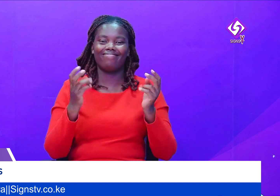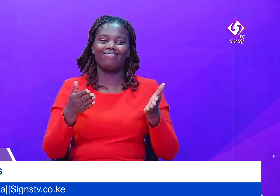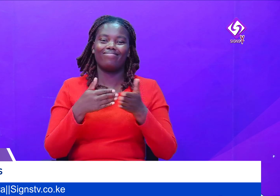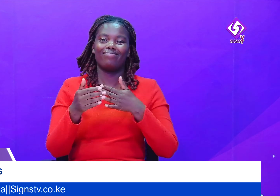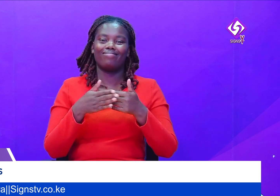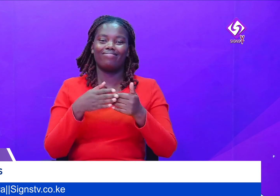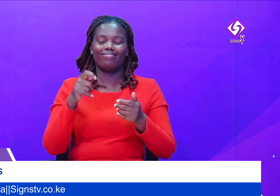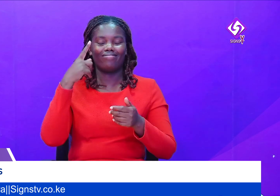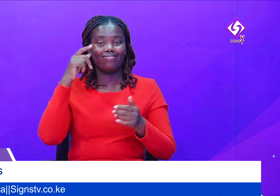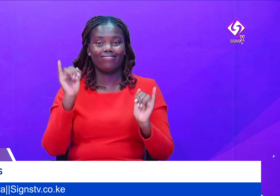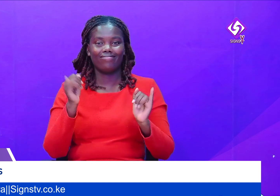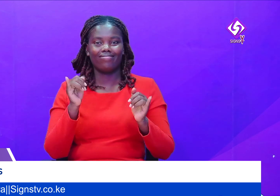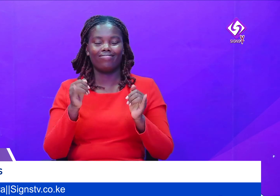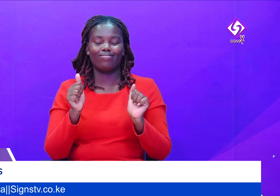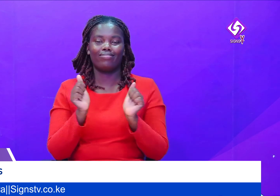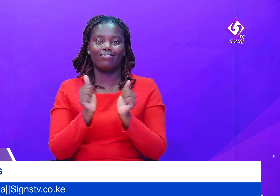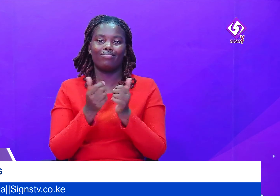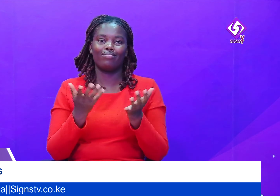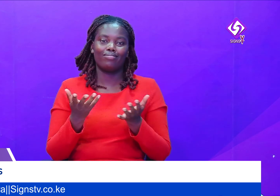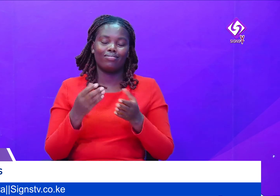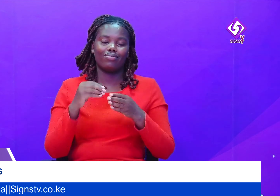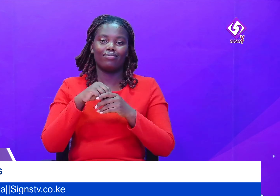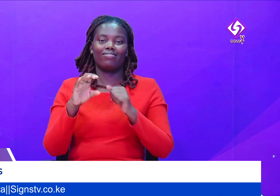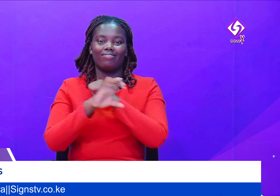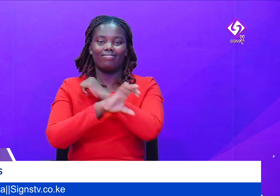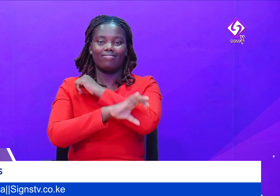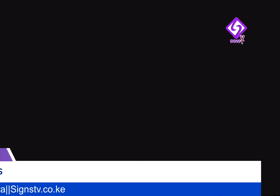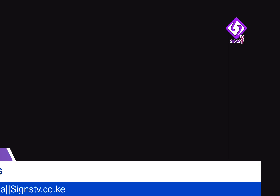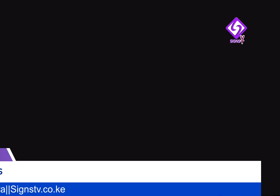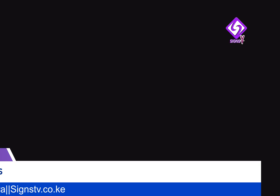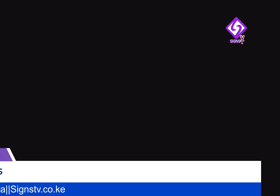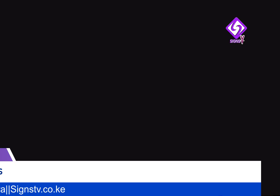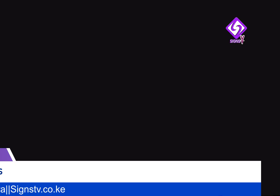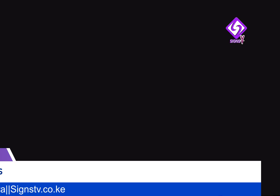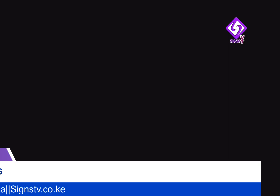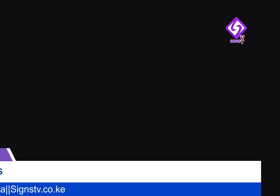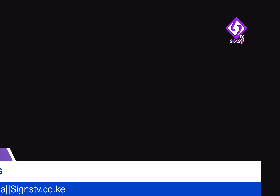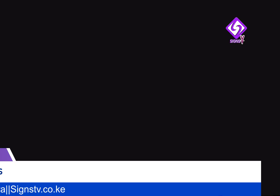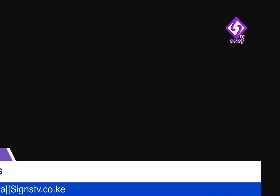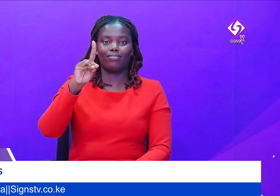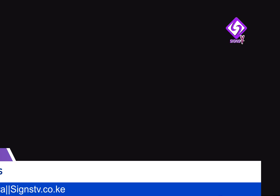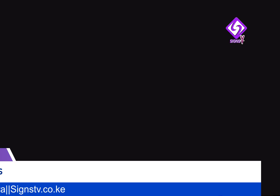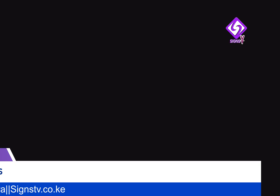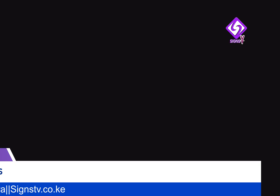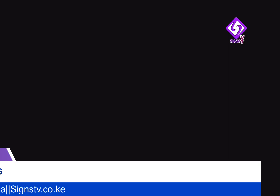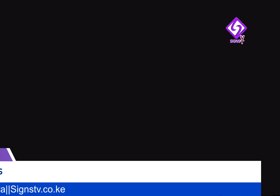Hello viewers, welcome to Science TV Prime News to inform you what is happening in the country